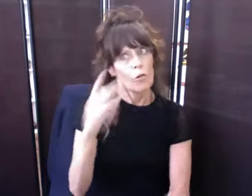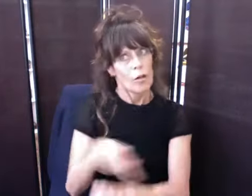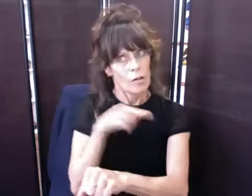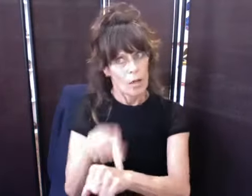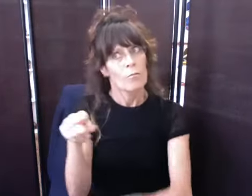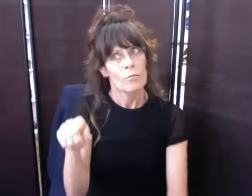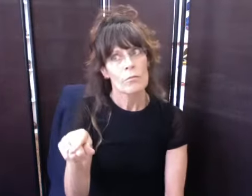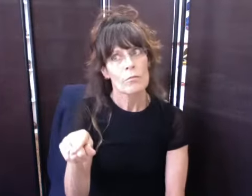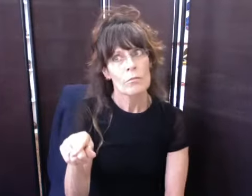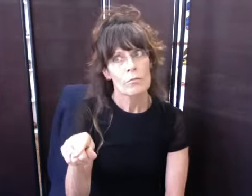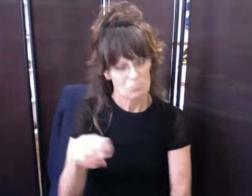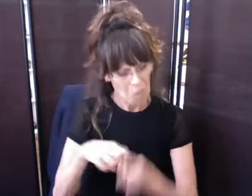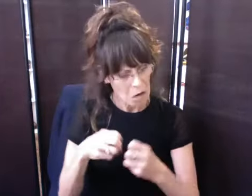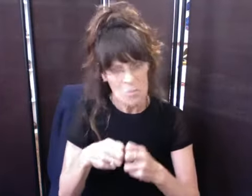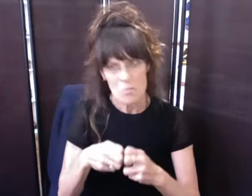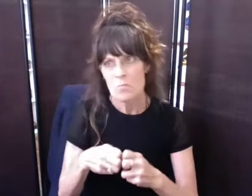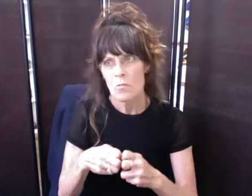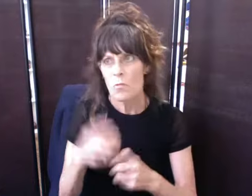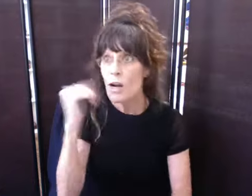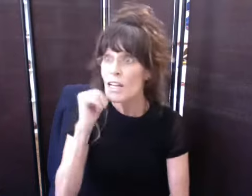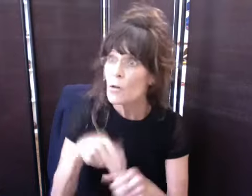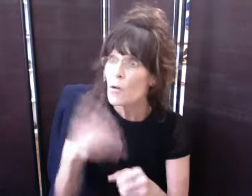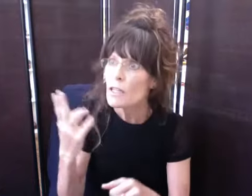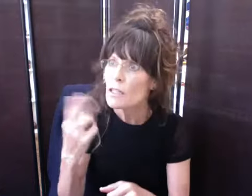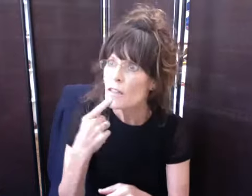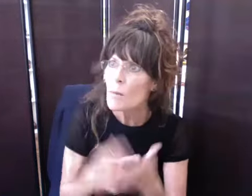been a problem, why didn't you just quit? Tell me what would happen to you when you quit.